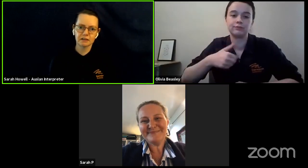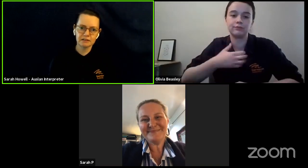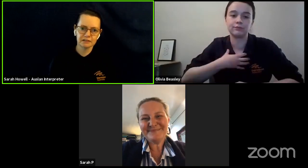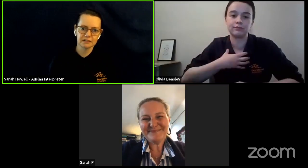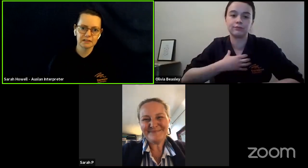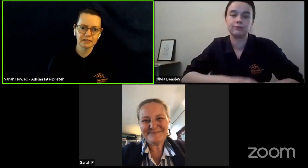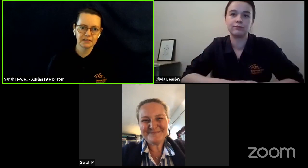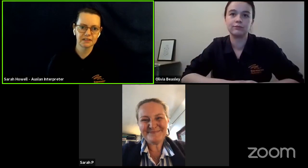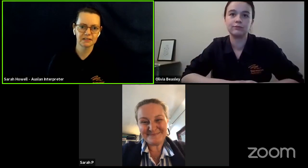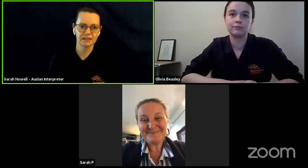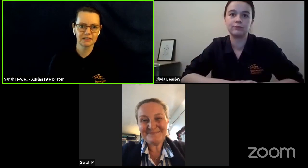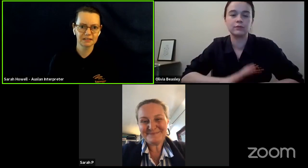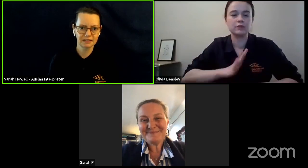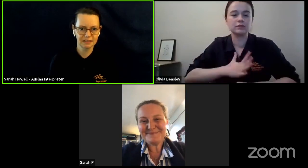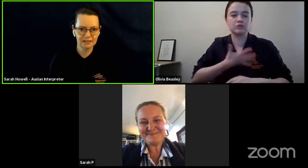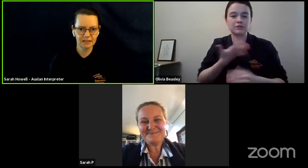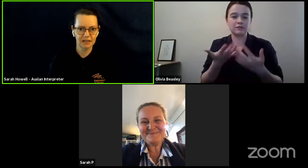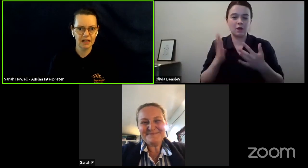Yeah, right.